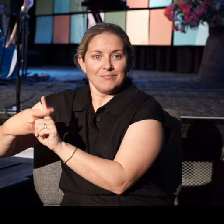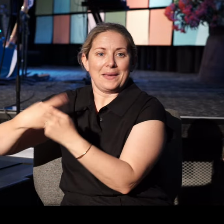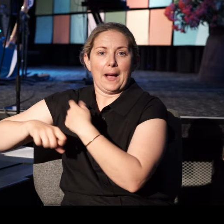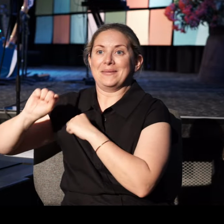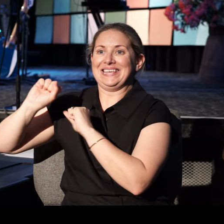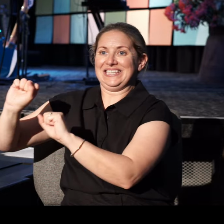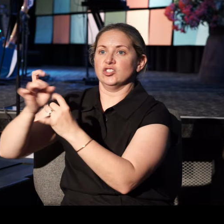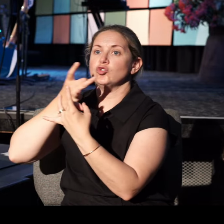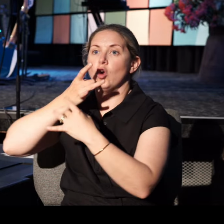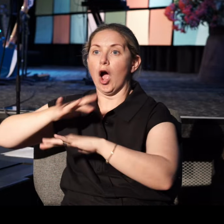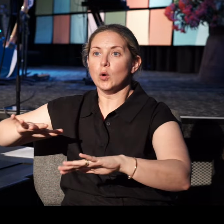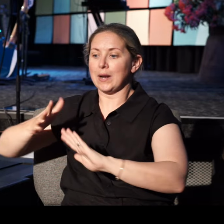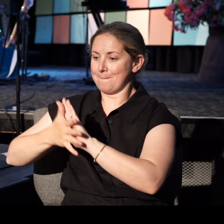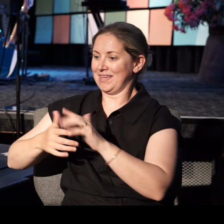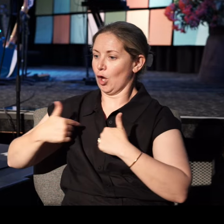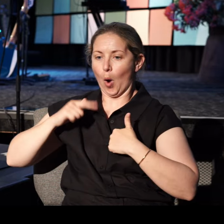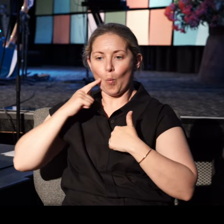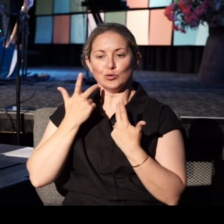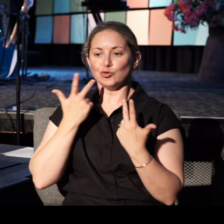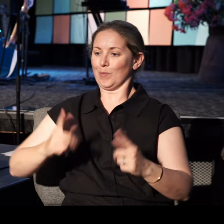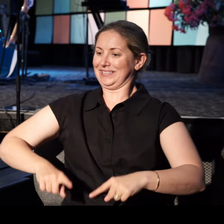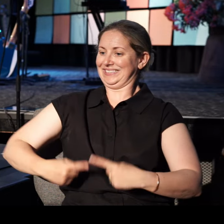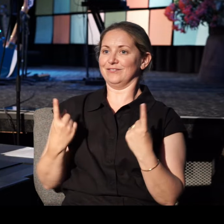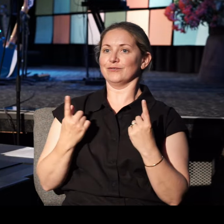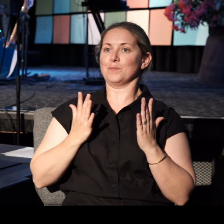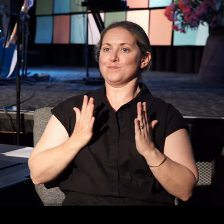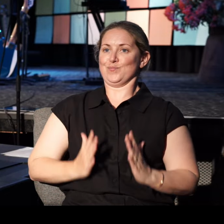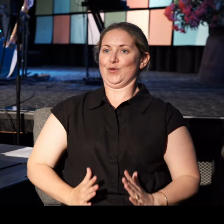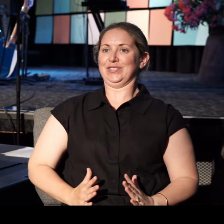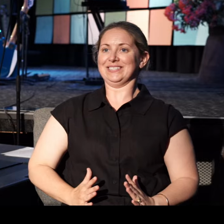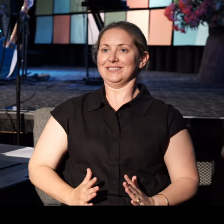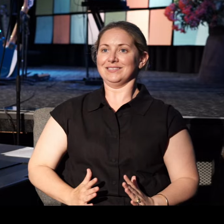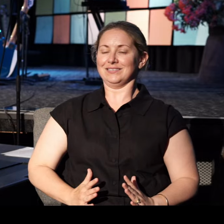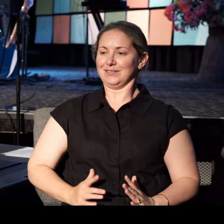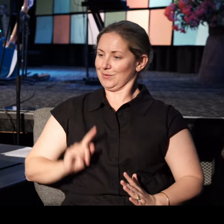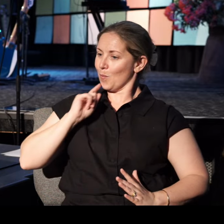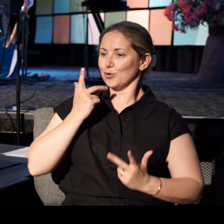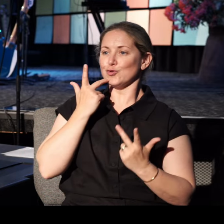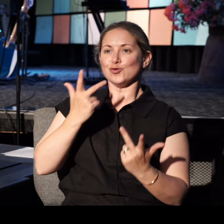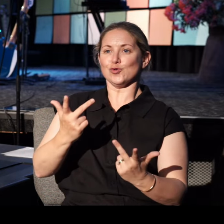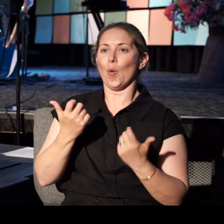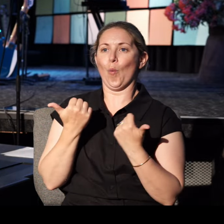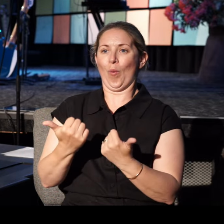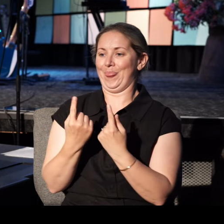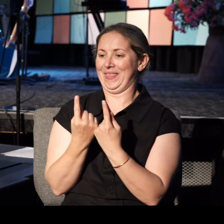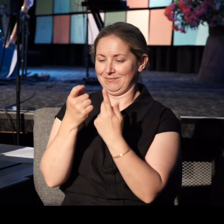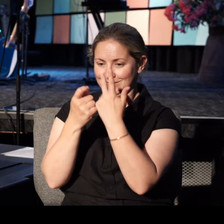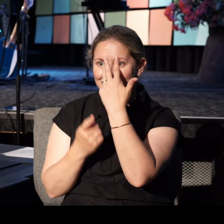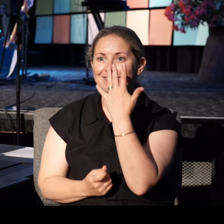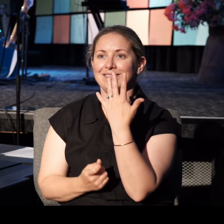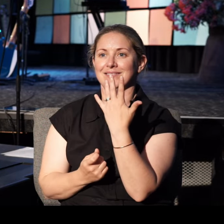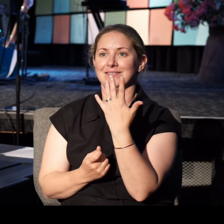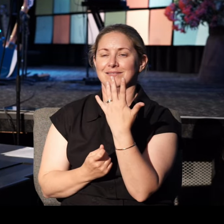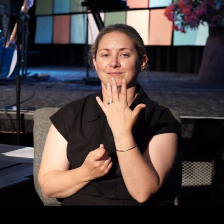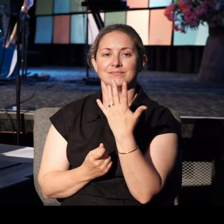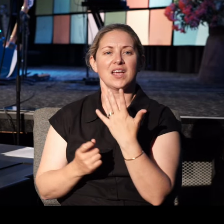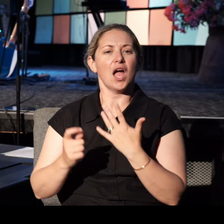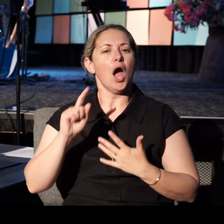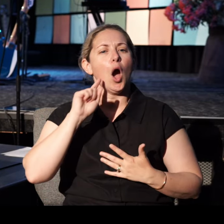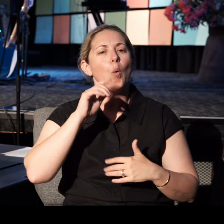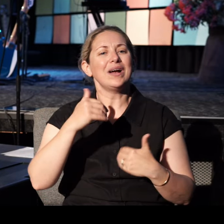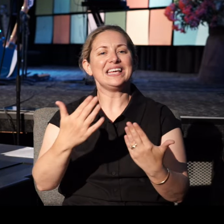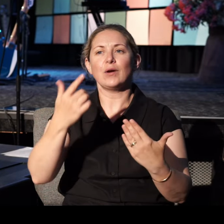have, a new nature, the Spirit of God. Now, this is so important, I want to spend a little bit more time on it and give you an